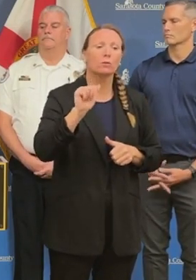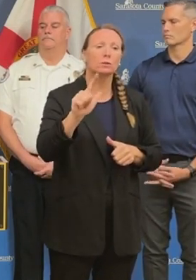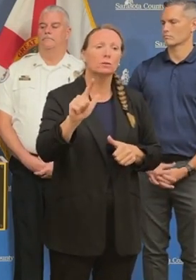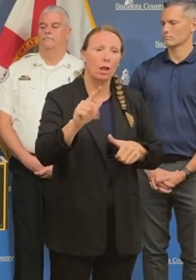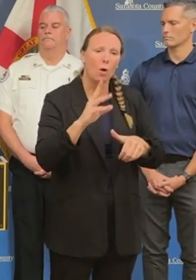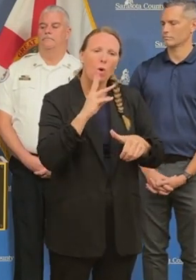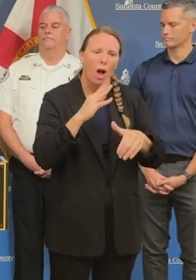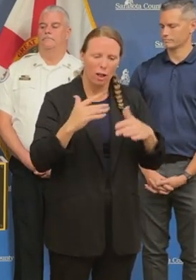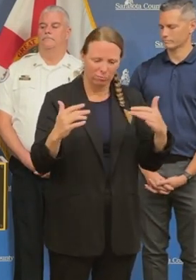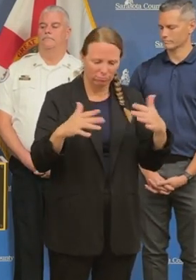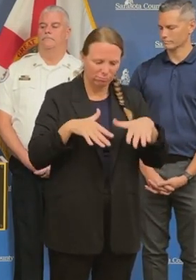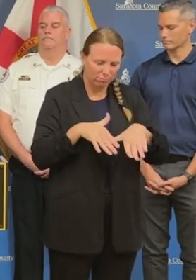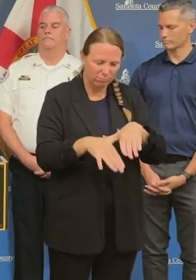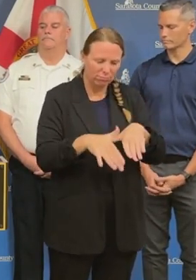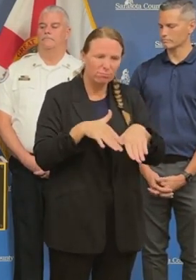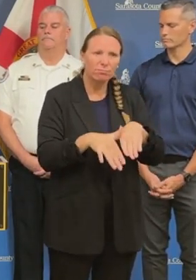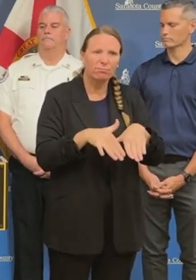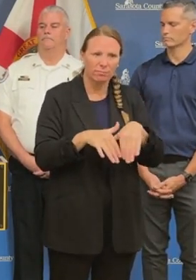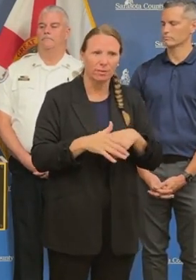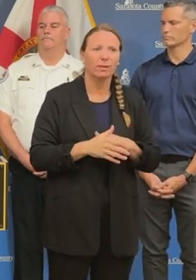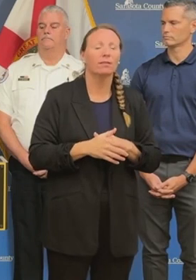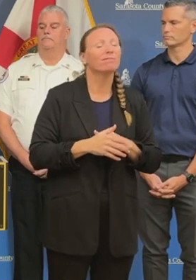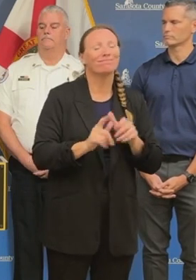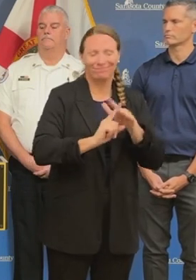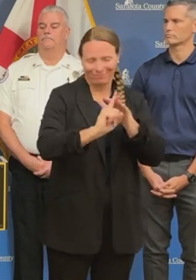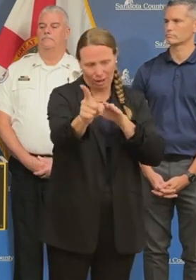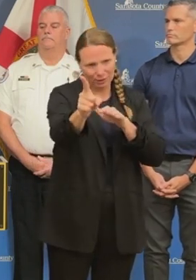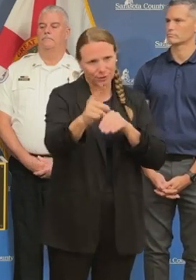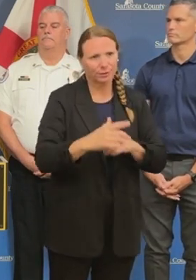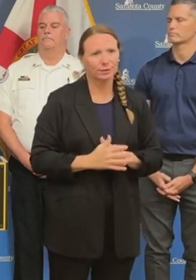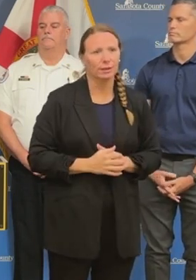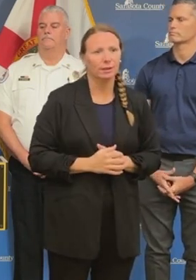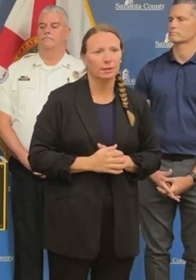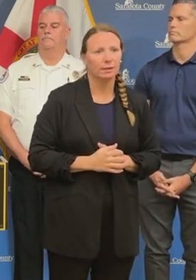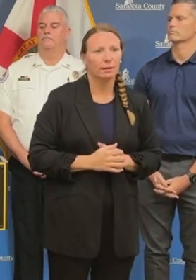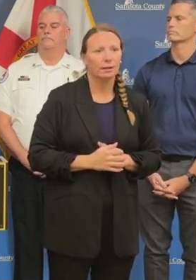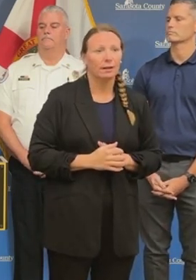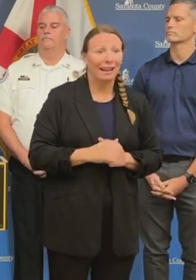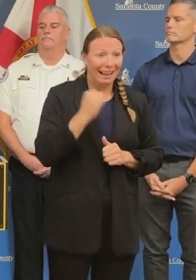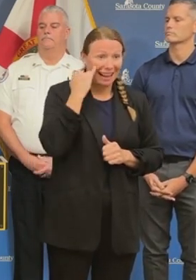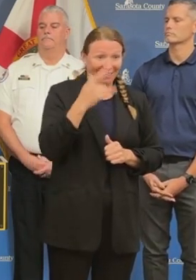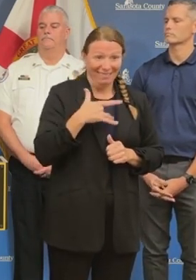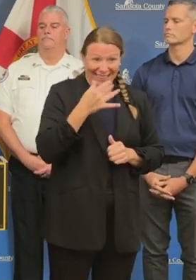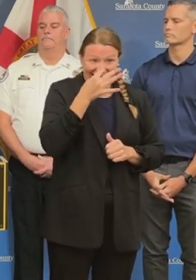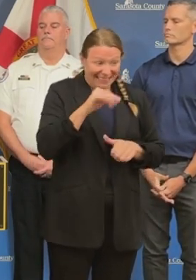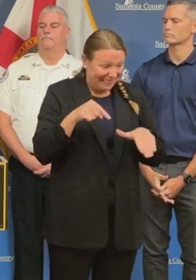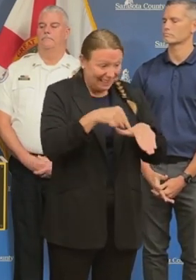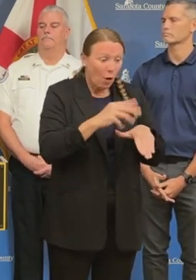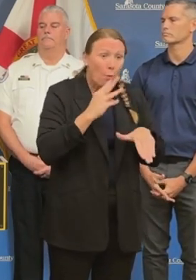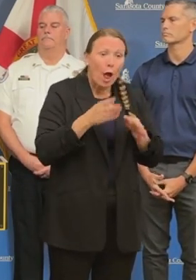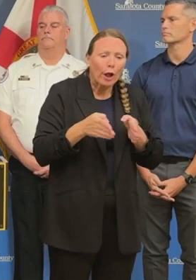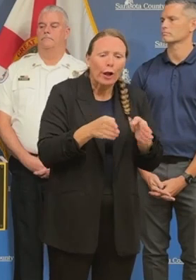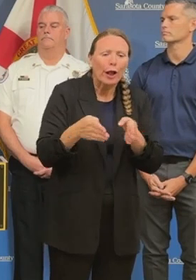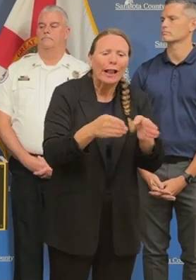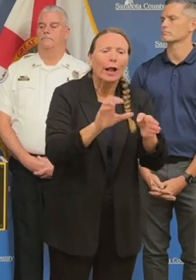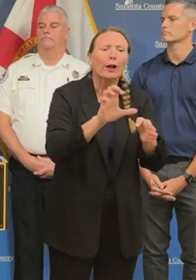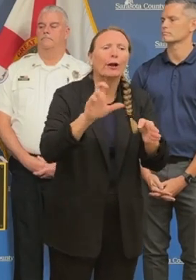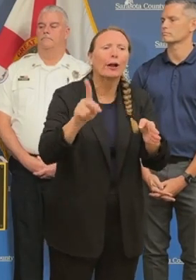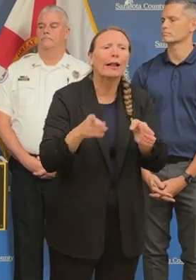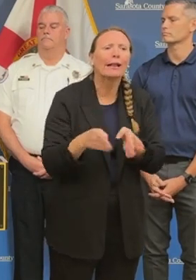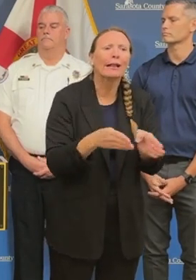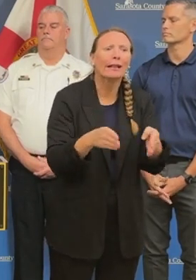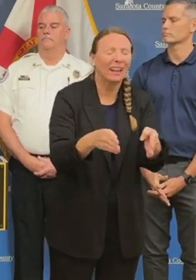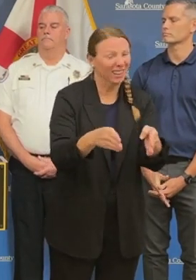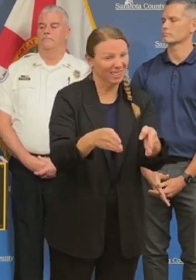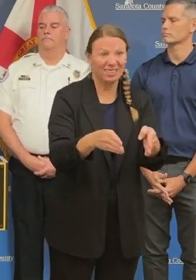as the Myakka, Philippi Creek, Shackett Creek, Godfrey Creek, Forked Creek, Rock Creek. This is not an